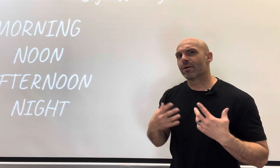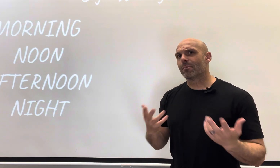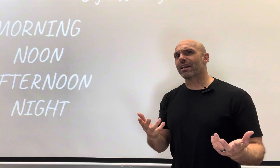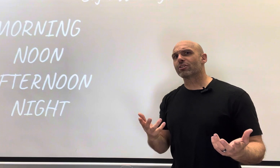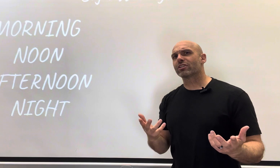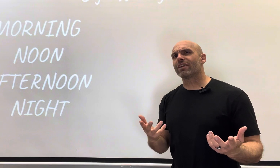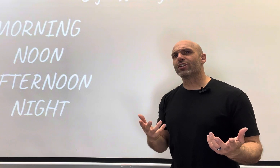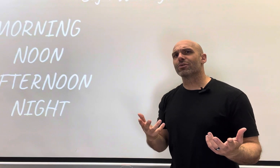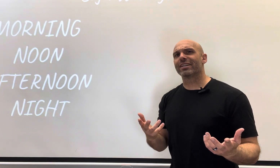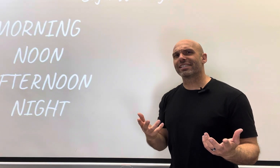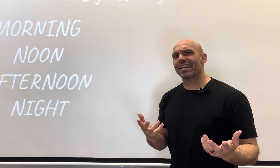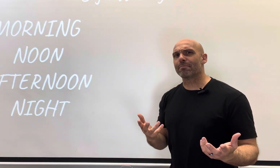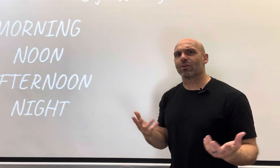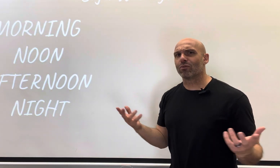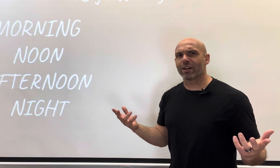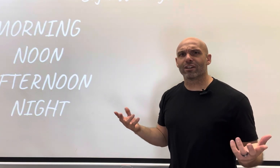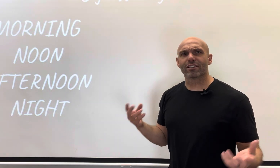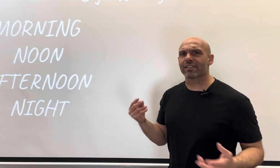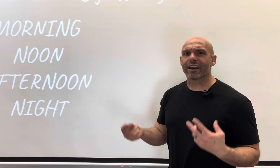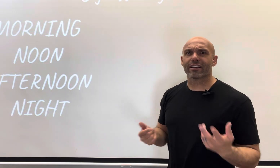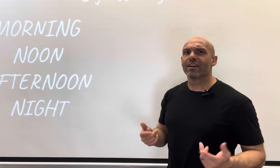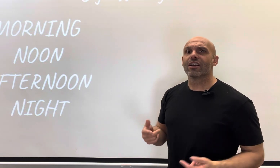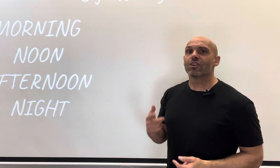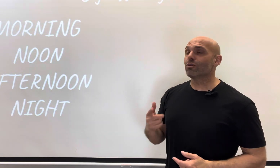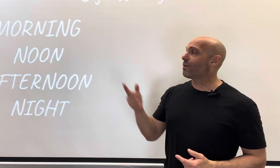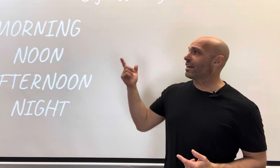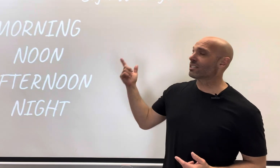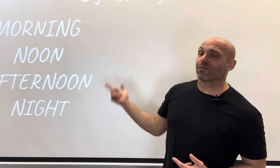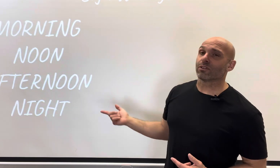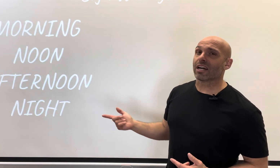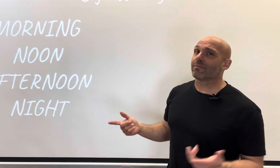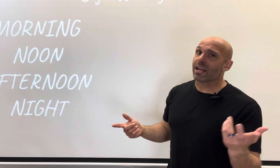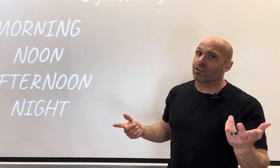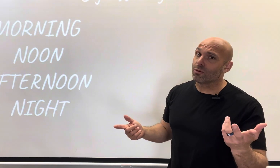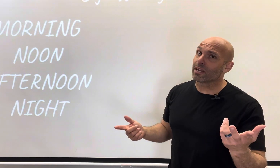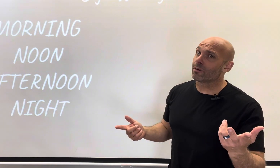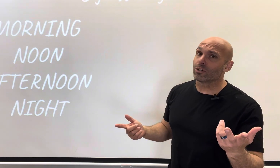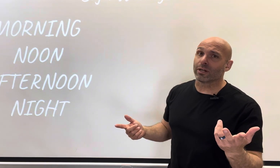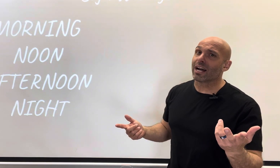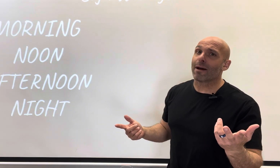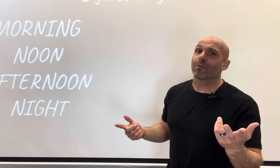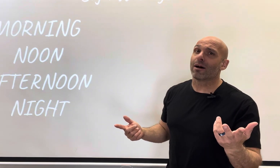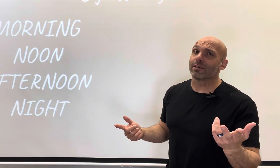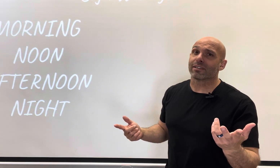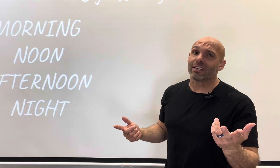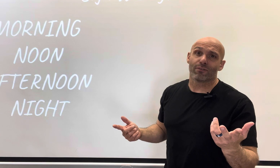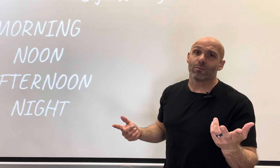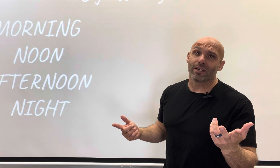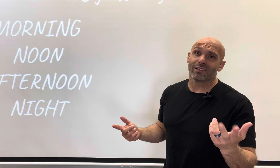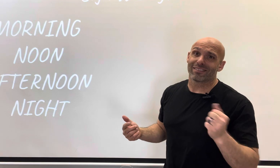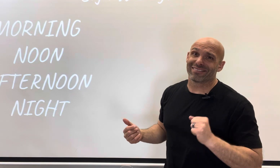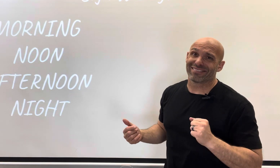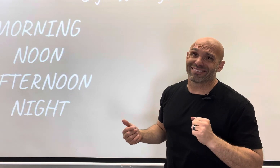but I'm just giving you an example of what it looks like. You practice a few times and you'll be able to do it, I promise, in a few minutes.